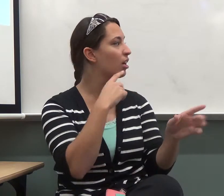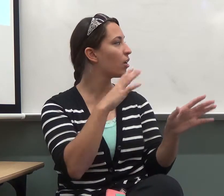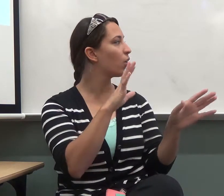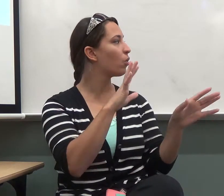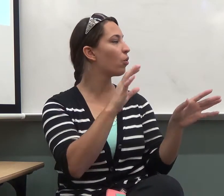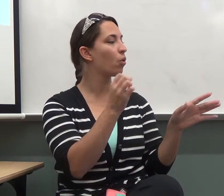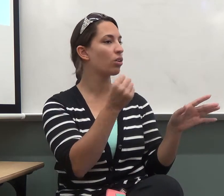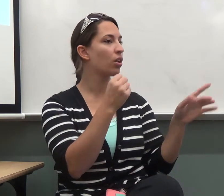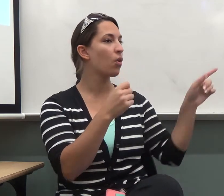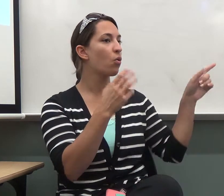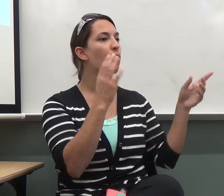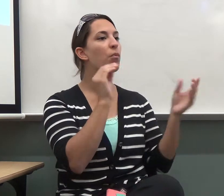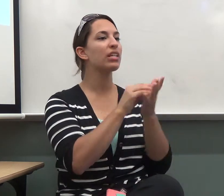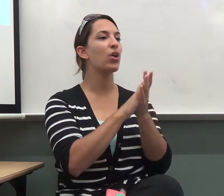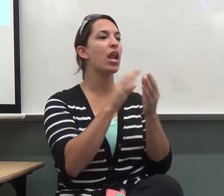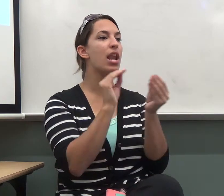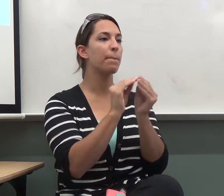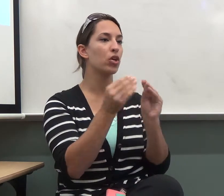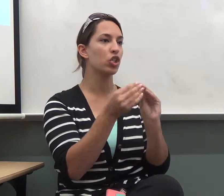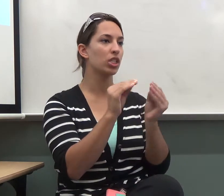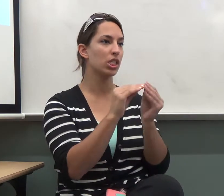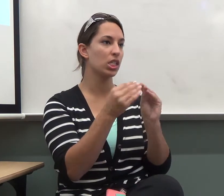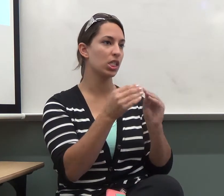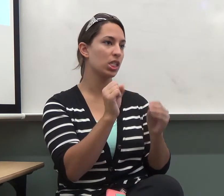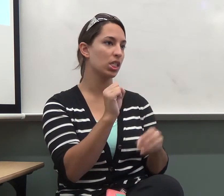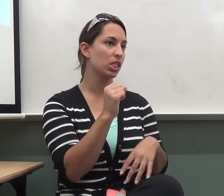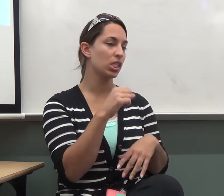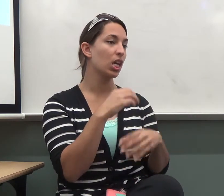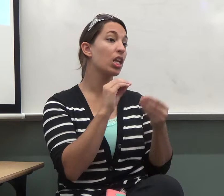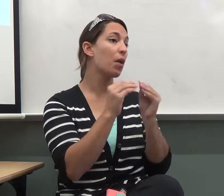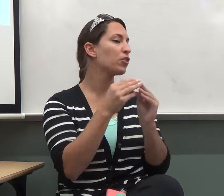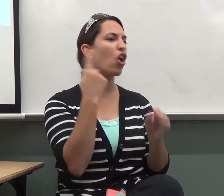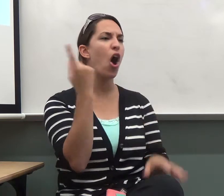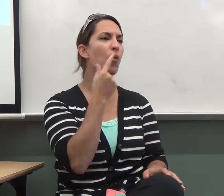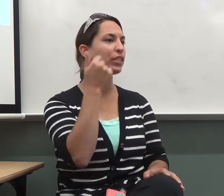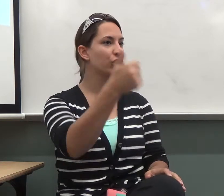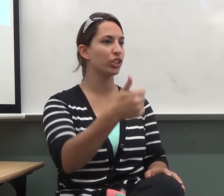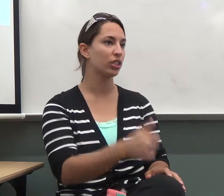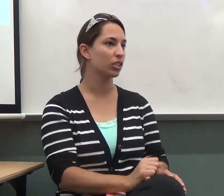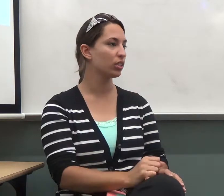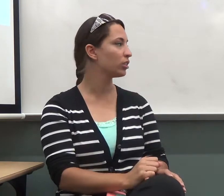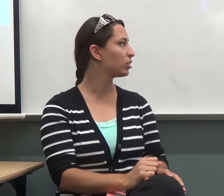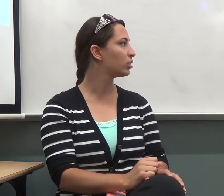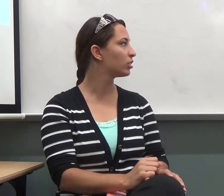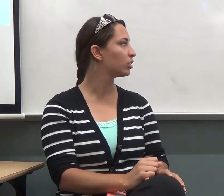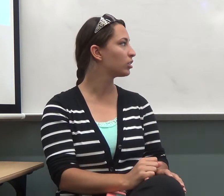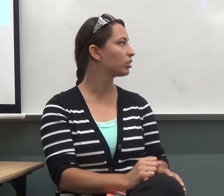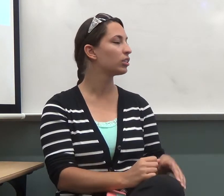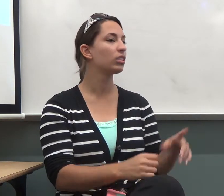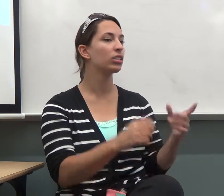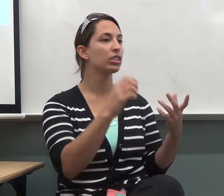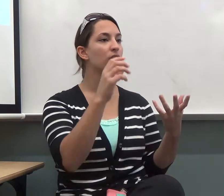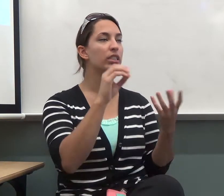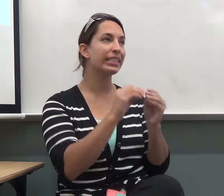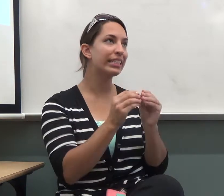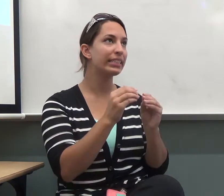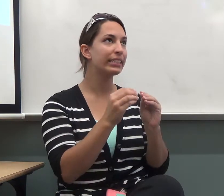numbers? How about that? Numbers are always good. That's an easier way for us to understand it. Statistics, numbers,